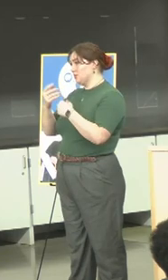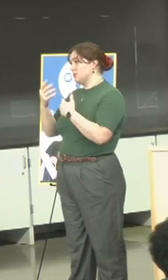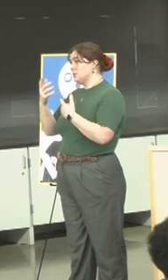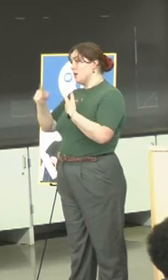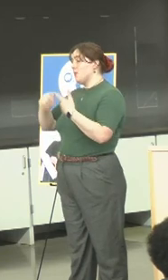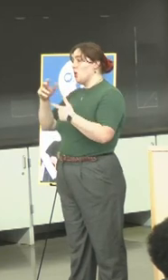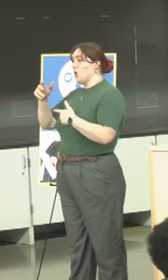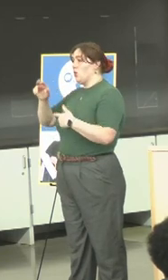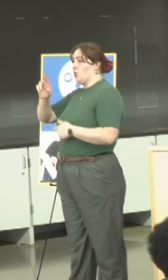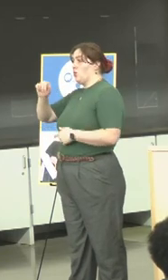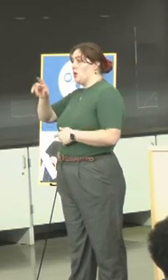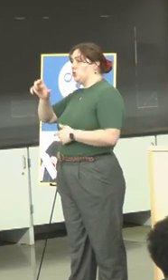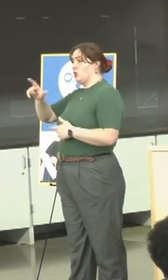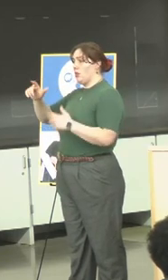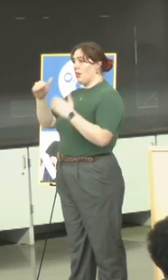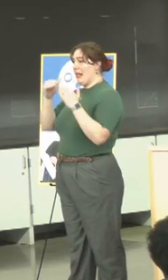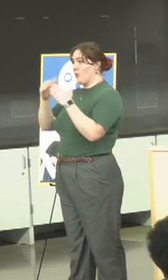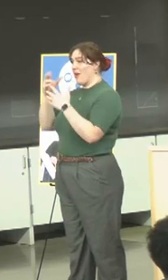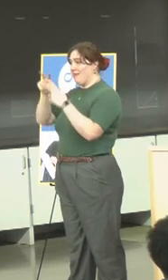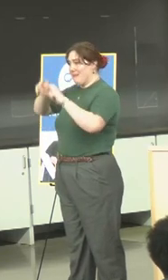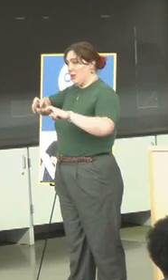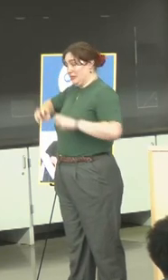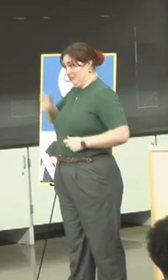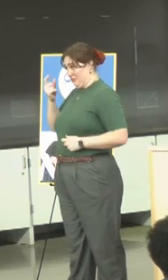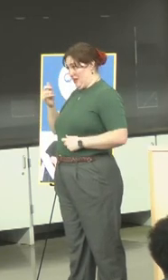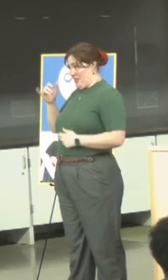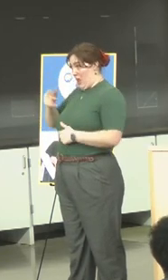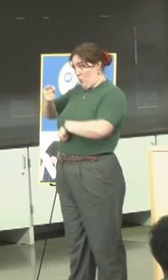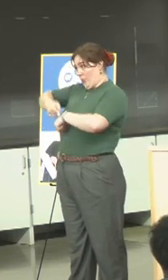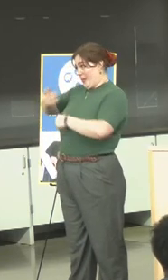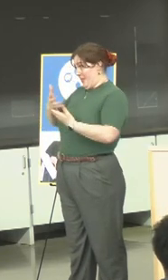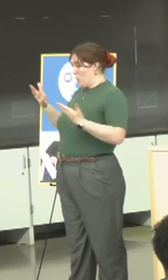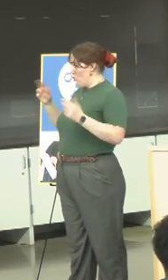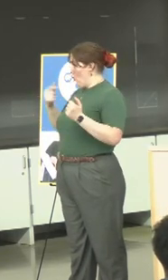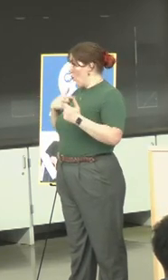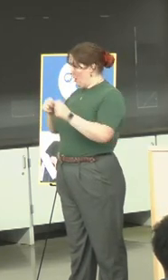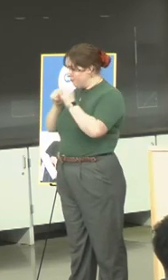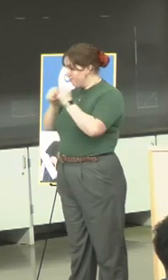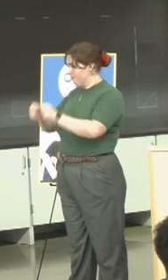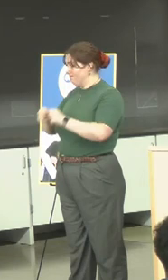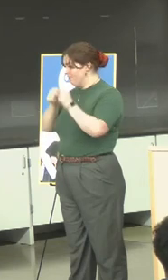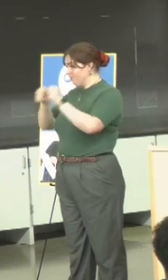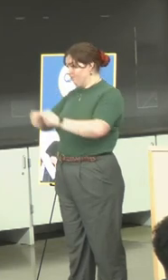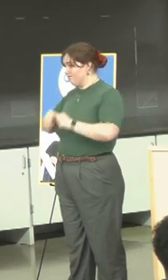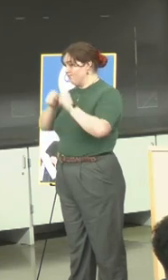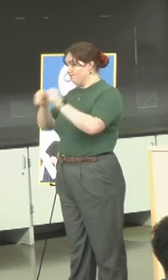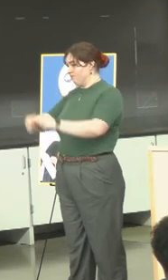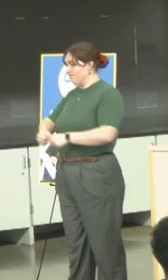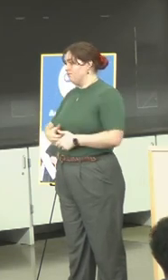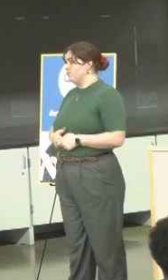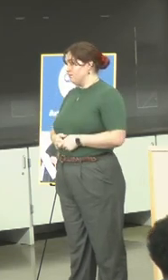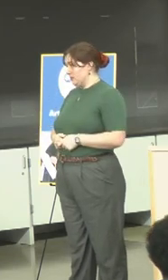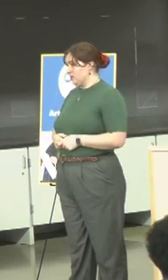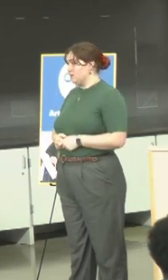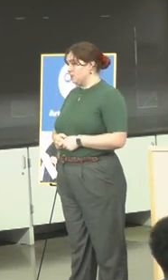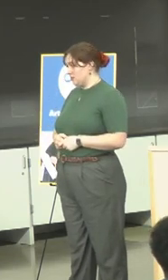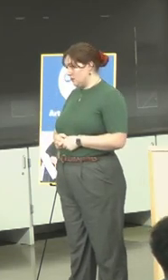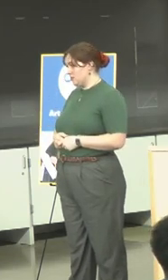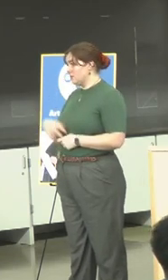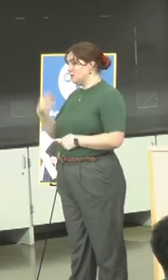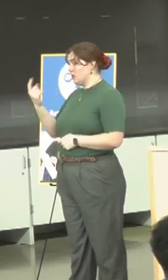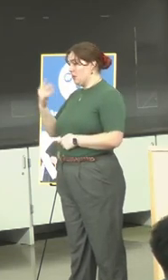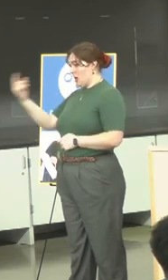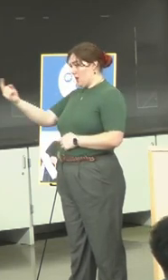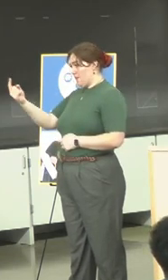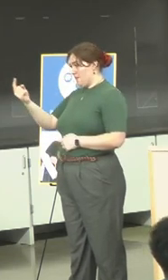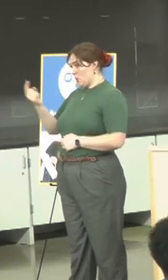analysis. We do that ongoing. That's part of our DNA. Someone rightly approached me